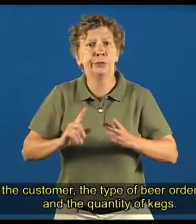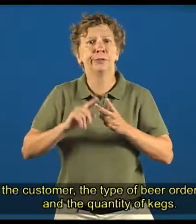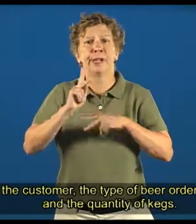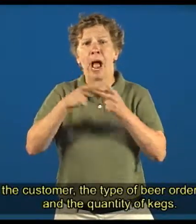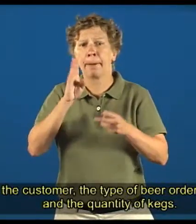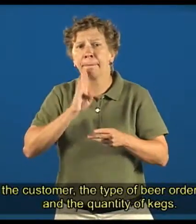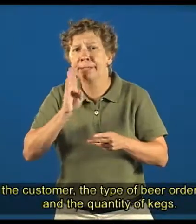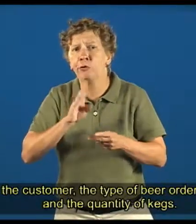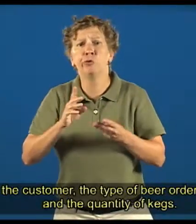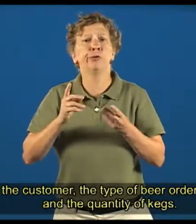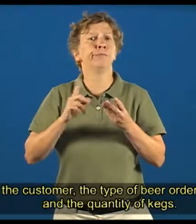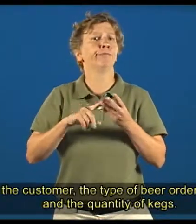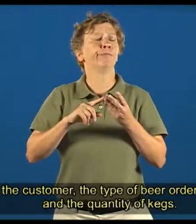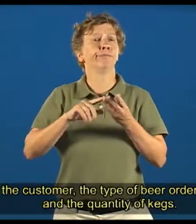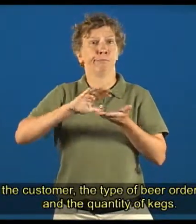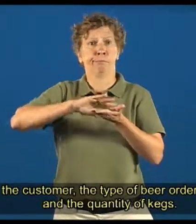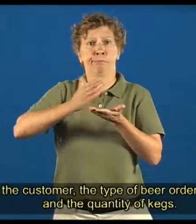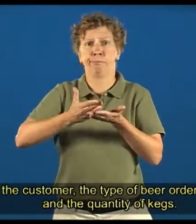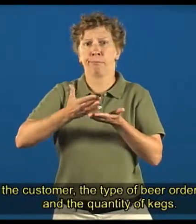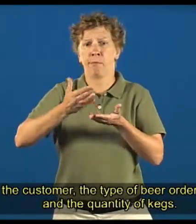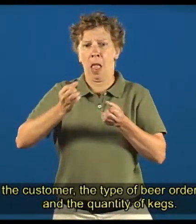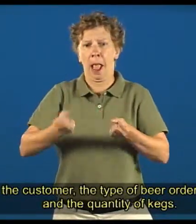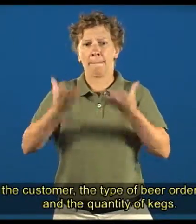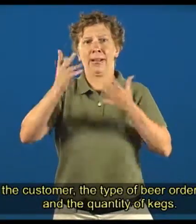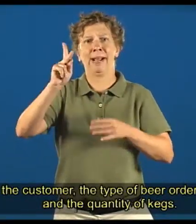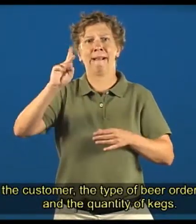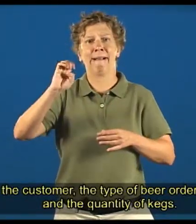the type of beer ordered, and the quantity of kegs.